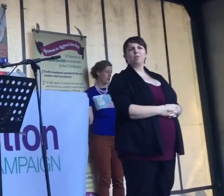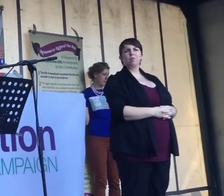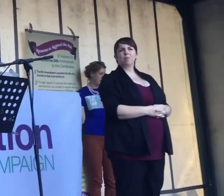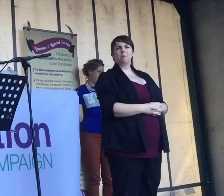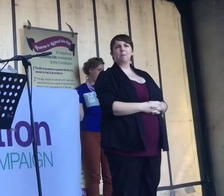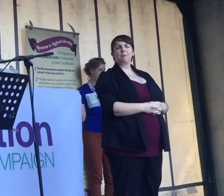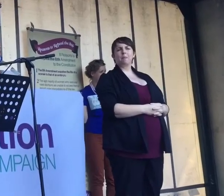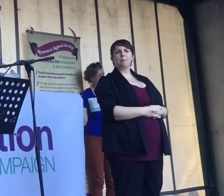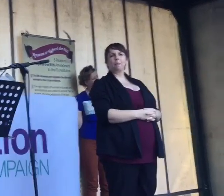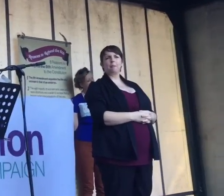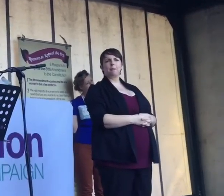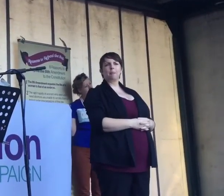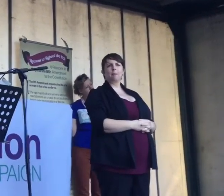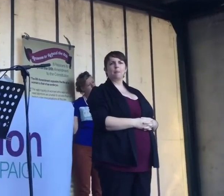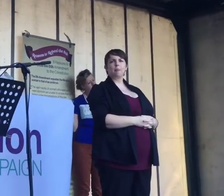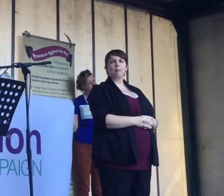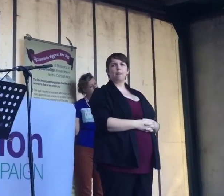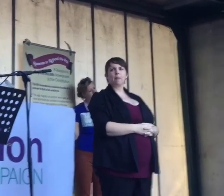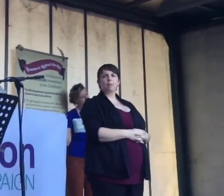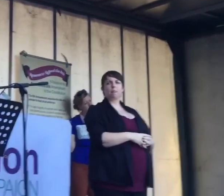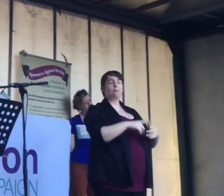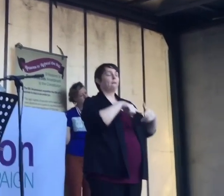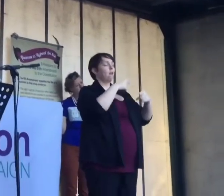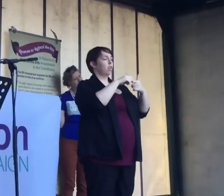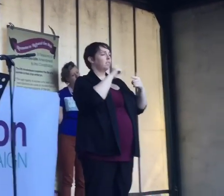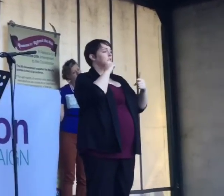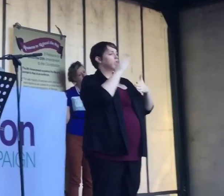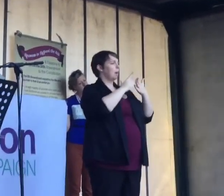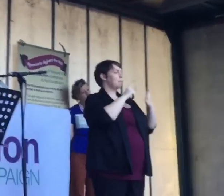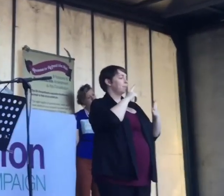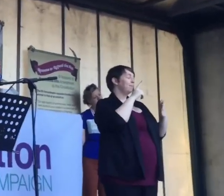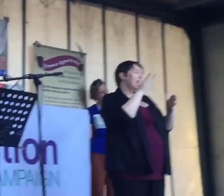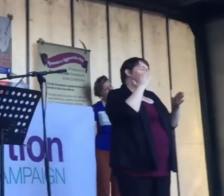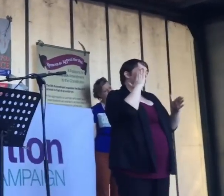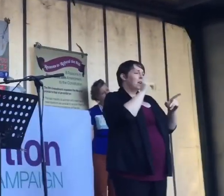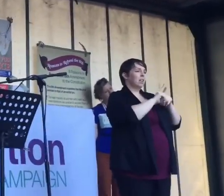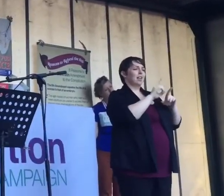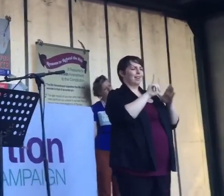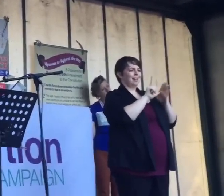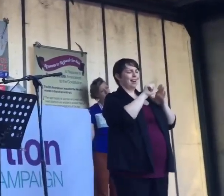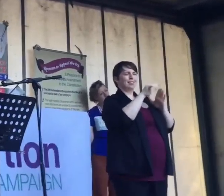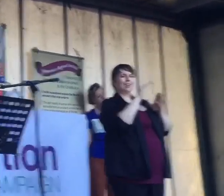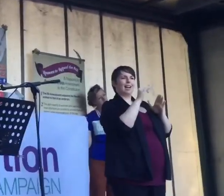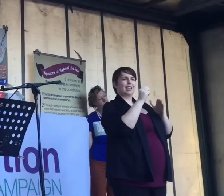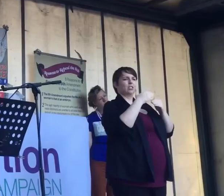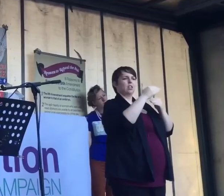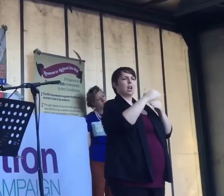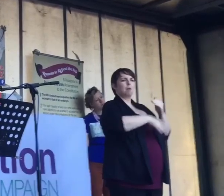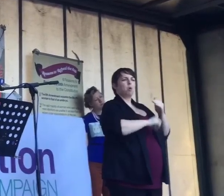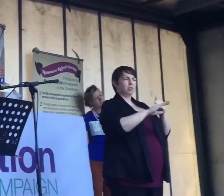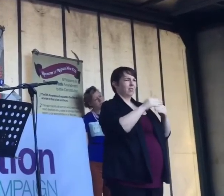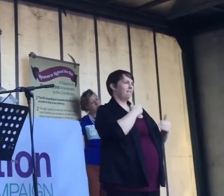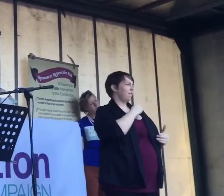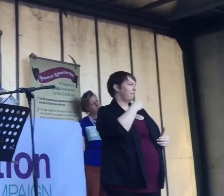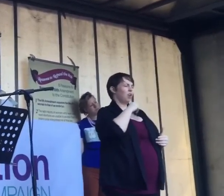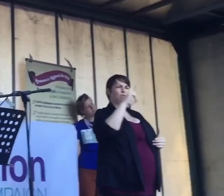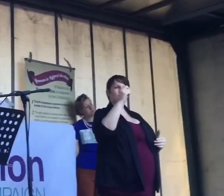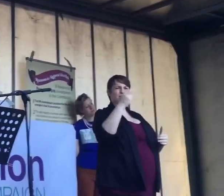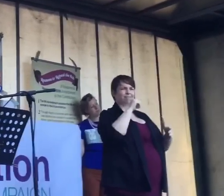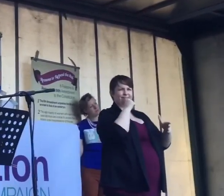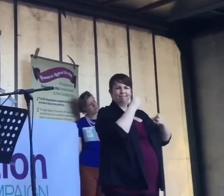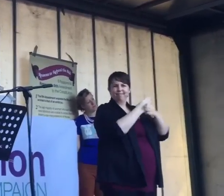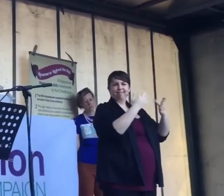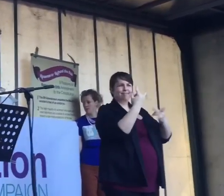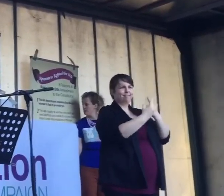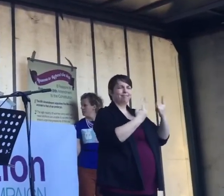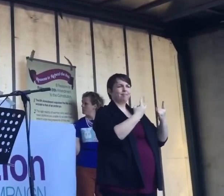Another piece of information is that late abortions are rare. And they're rare, particularly in circumstances where